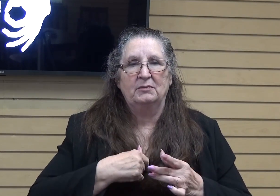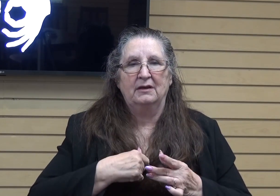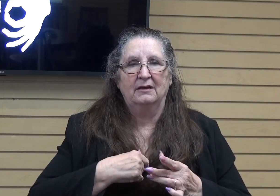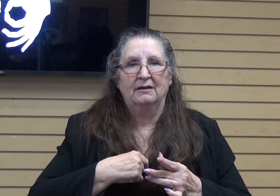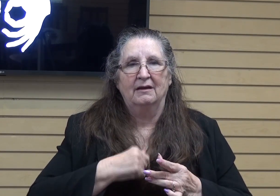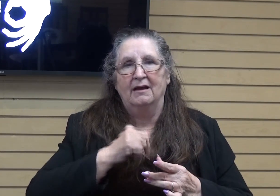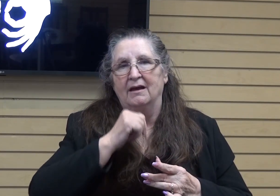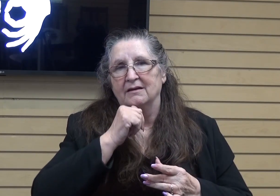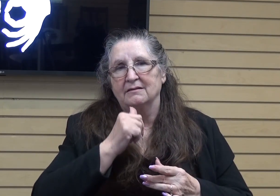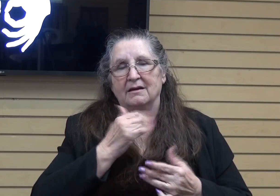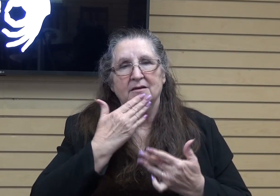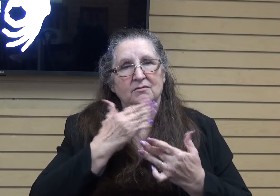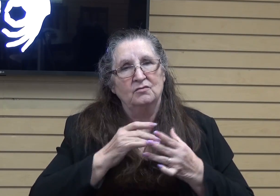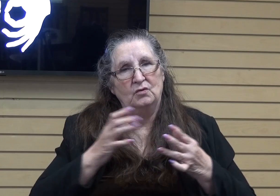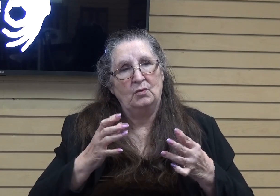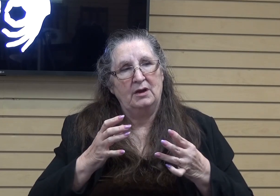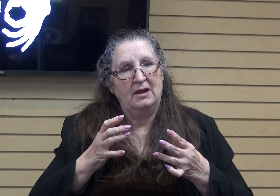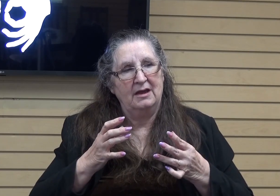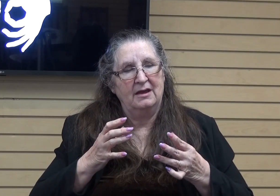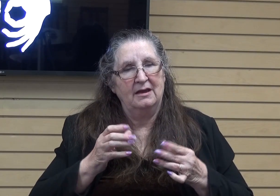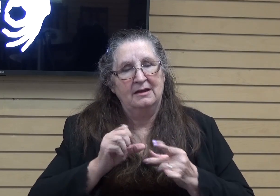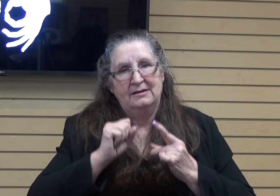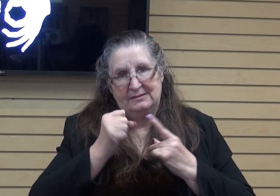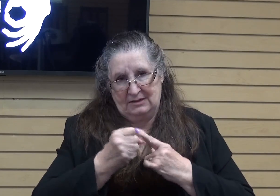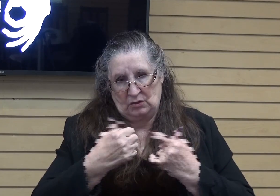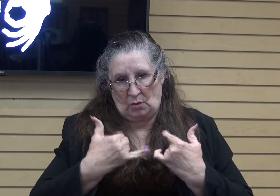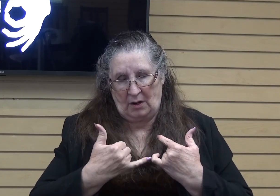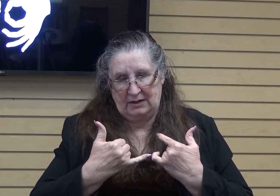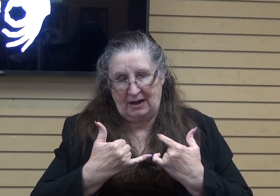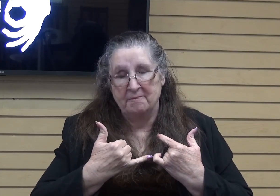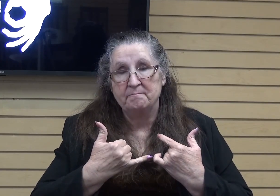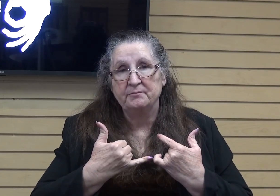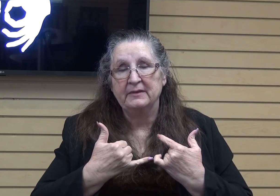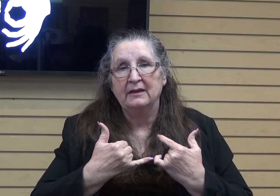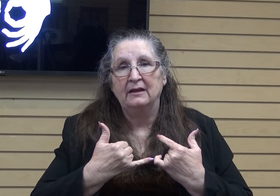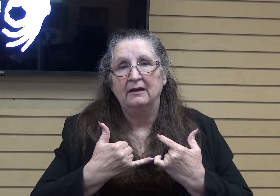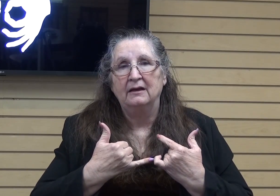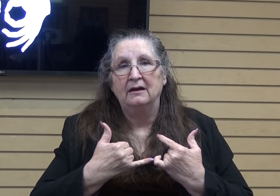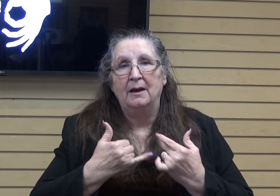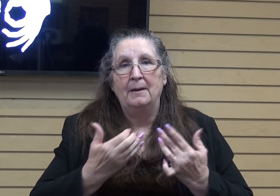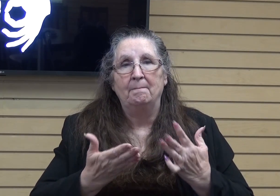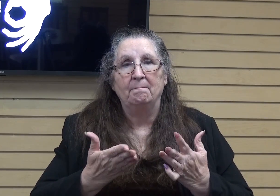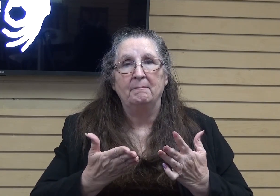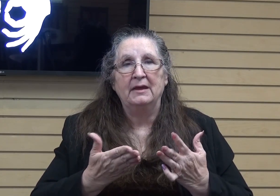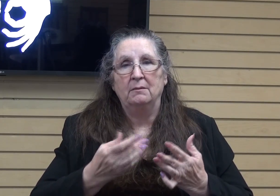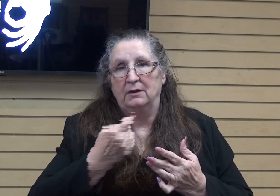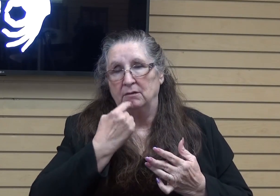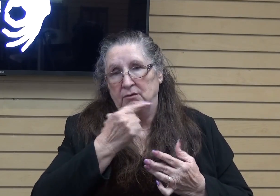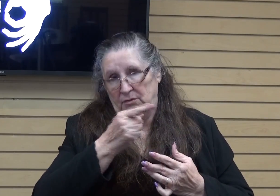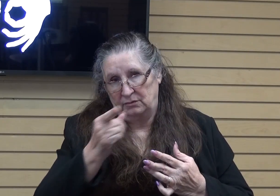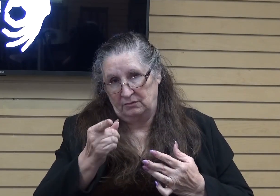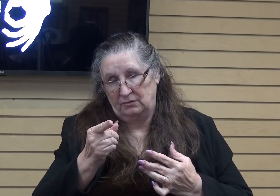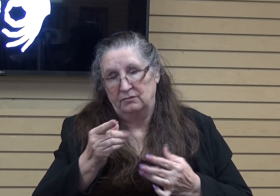situation right now is I've maybe expressed to some of, in this